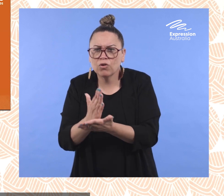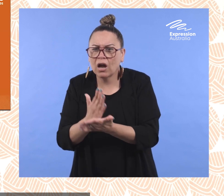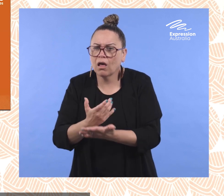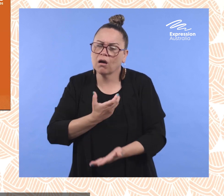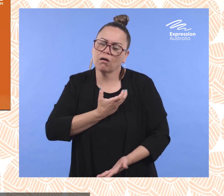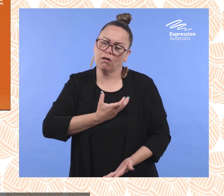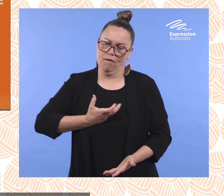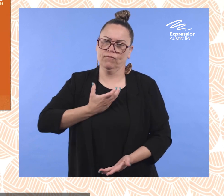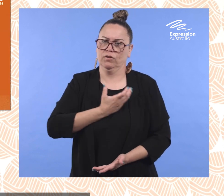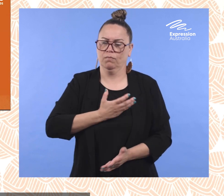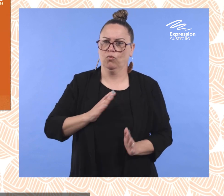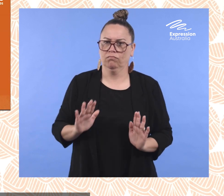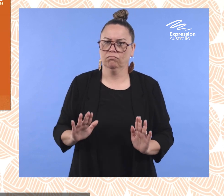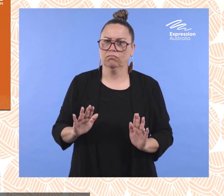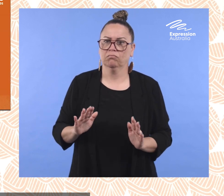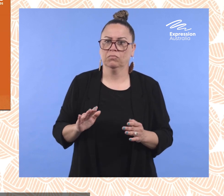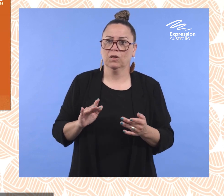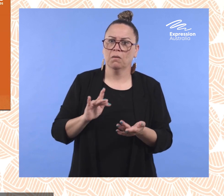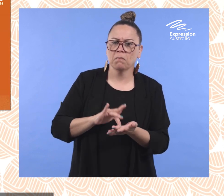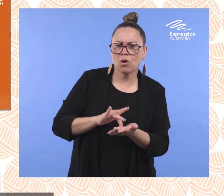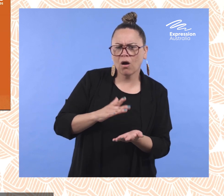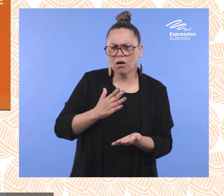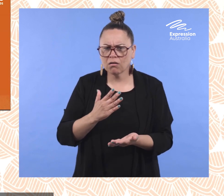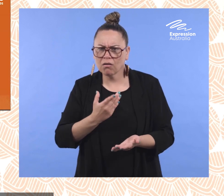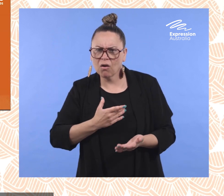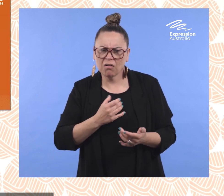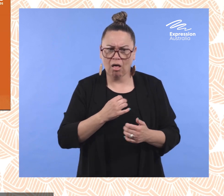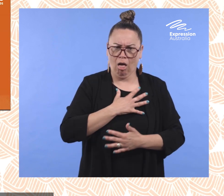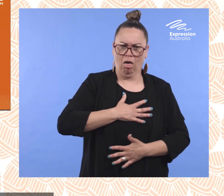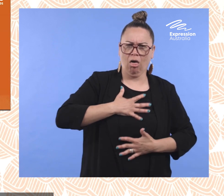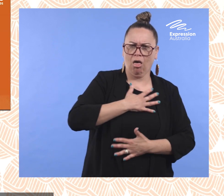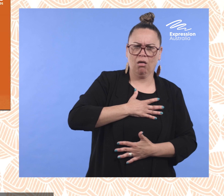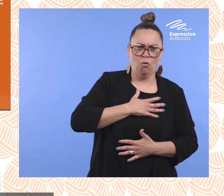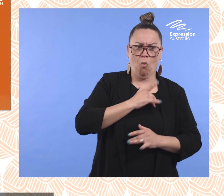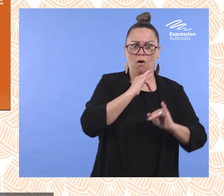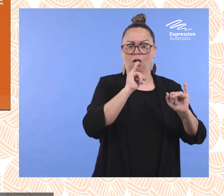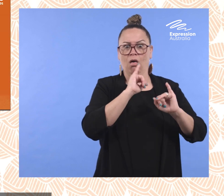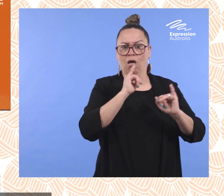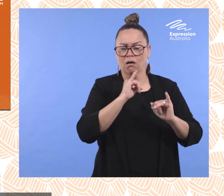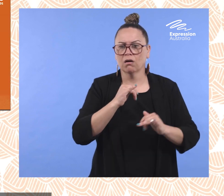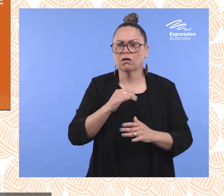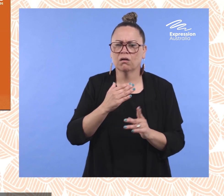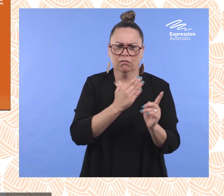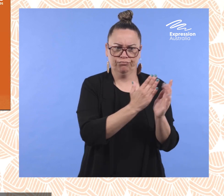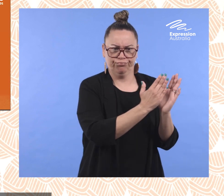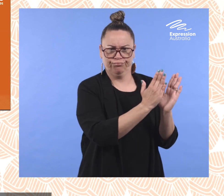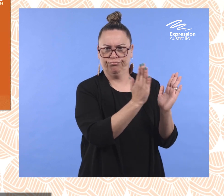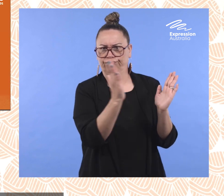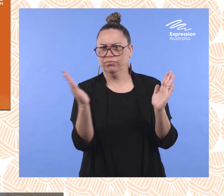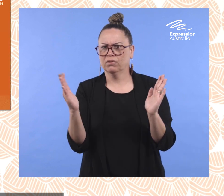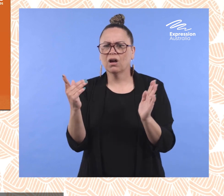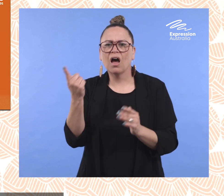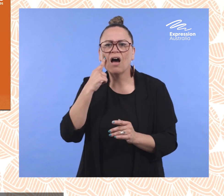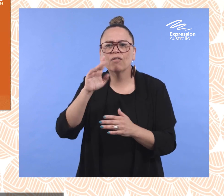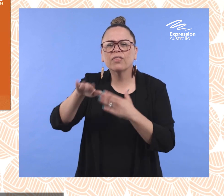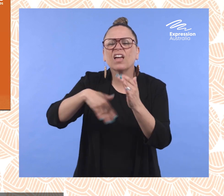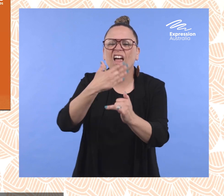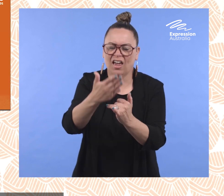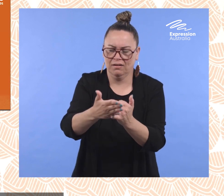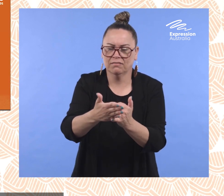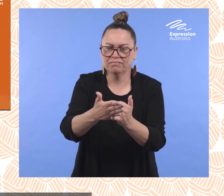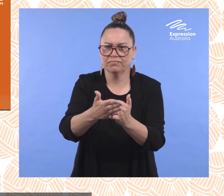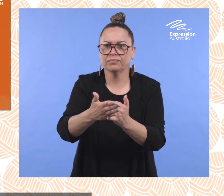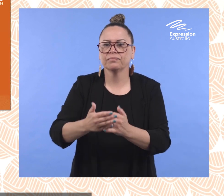very, mostly, moderately, uneasy, or terrified. Terrified. And we'll revisit this at the end of